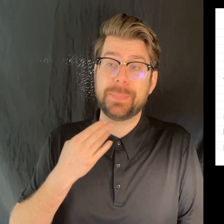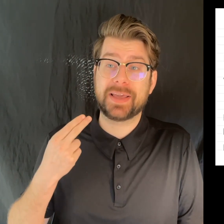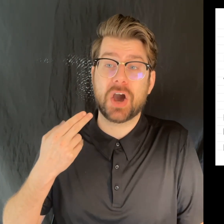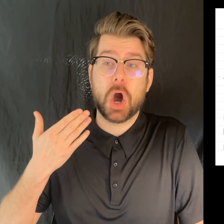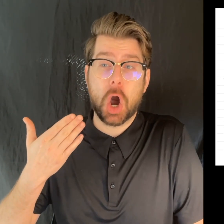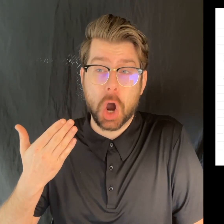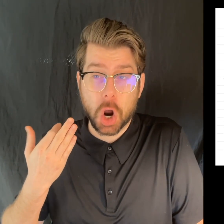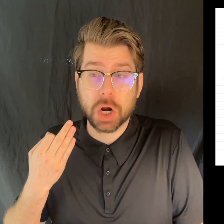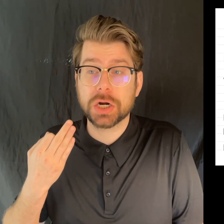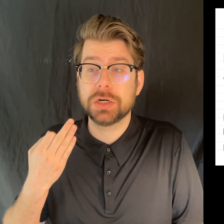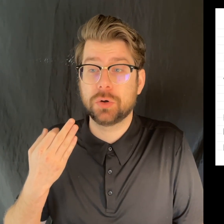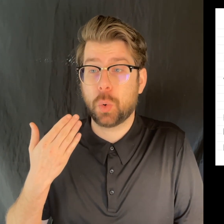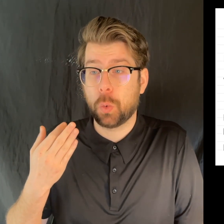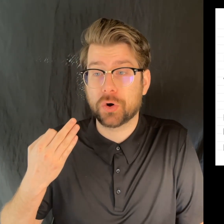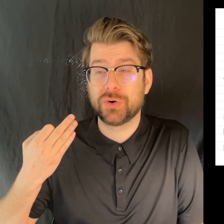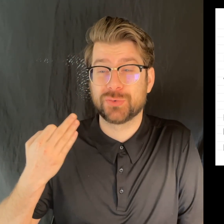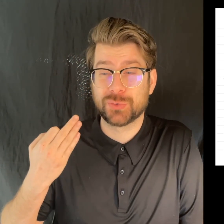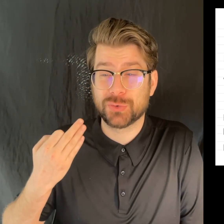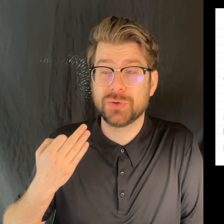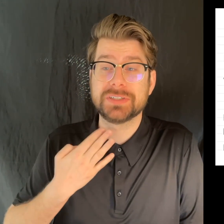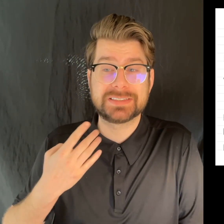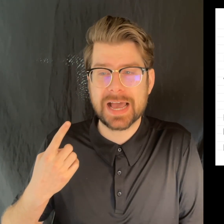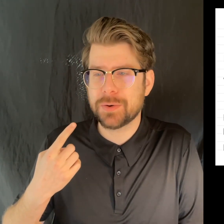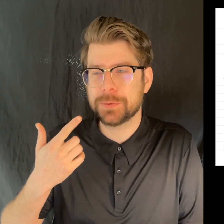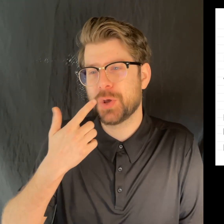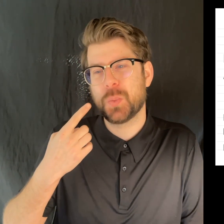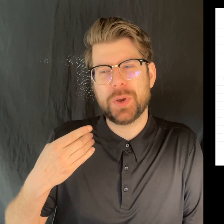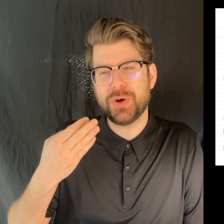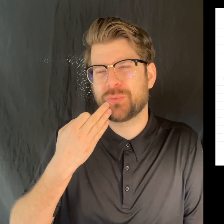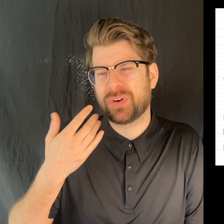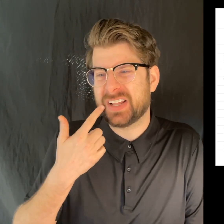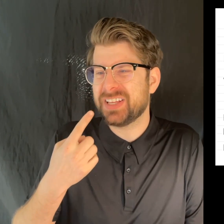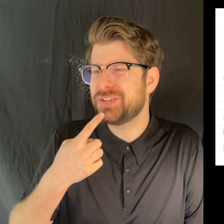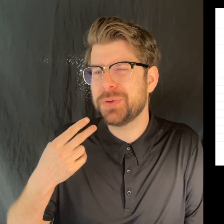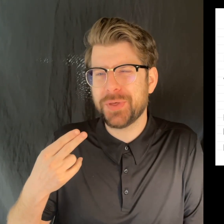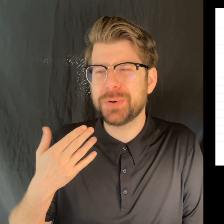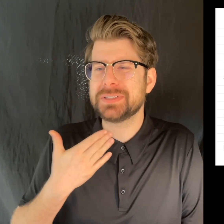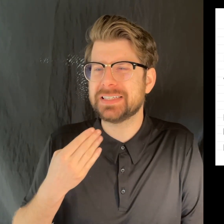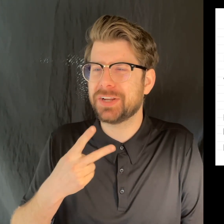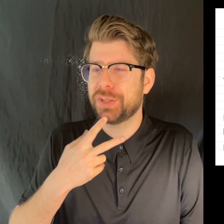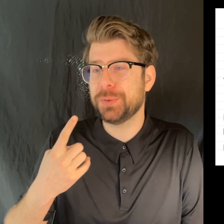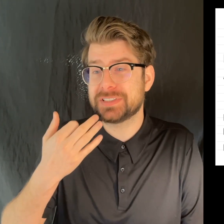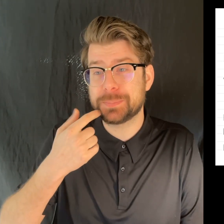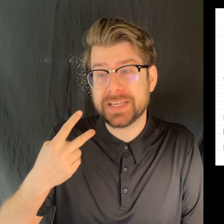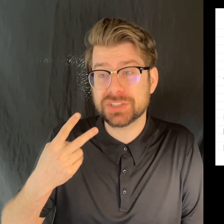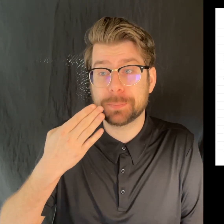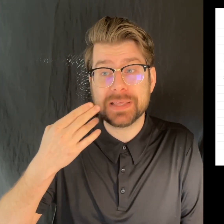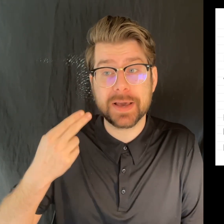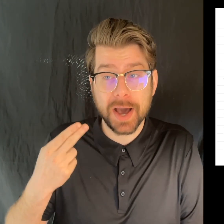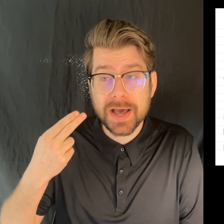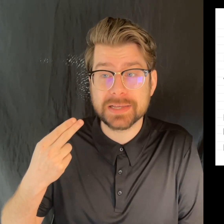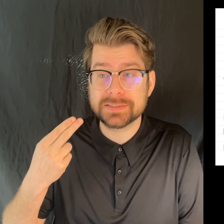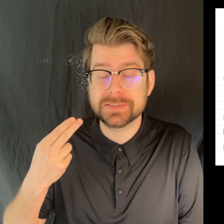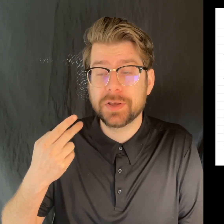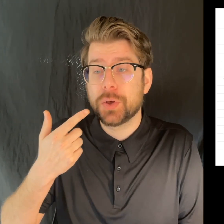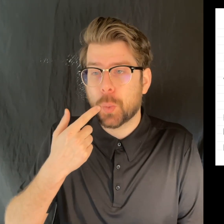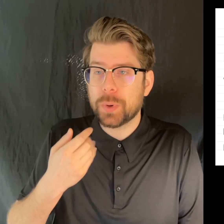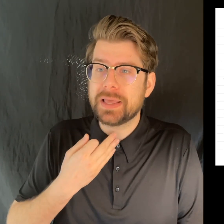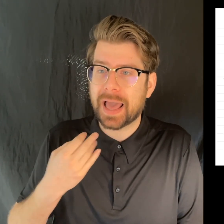syllabic R or R sound, we don't really do those in cued speech because we